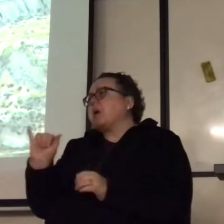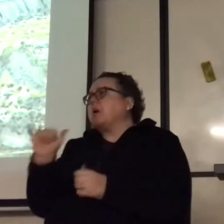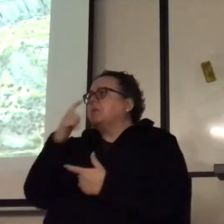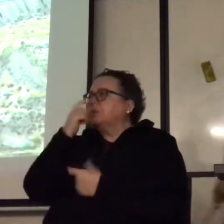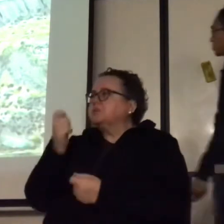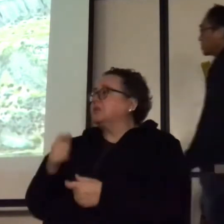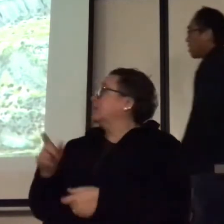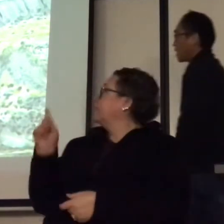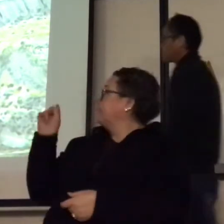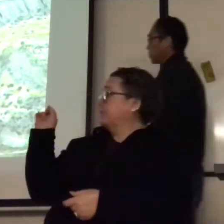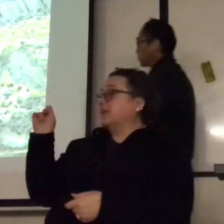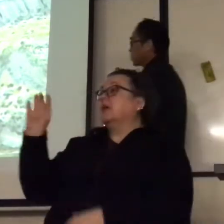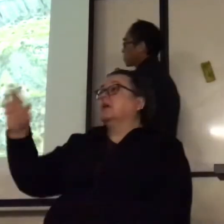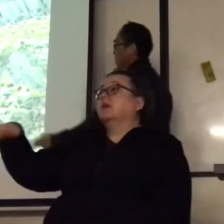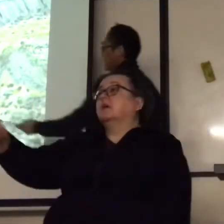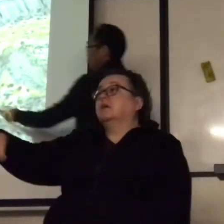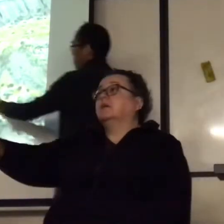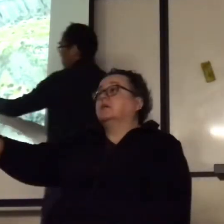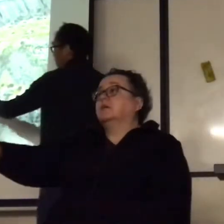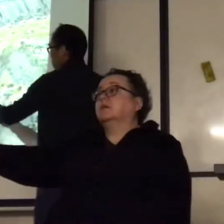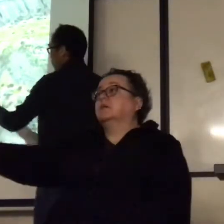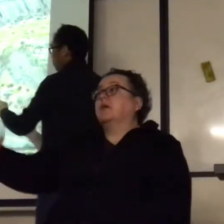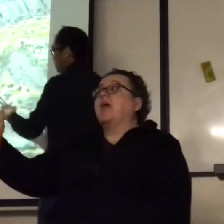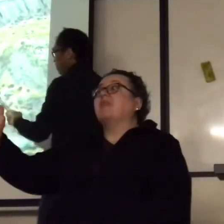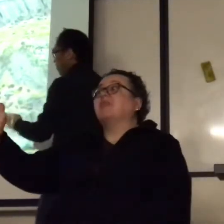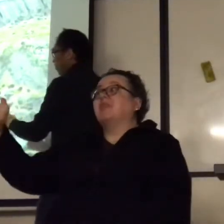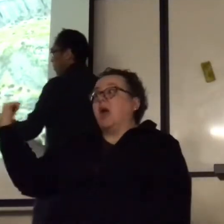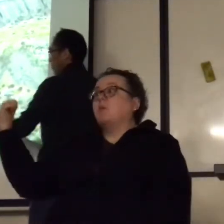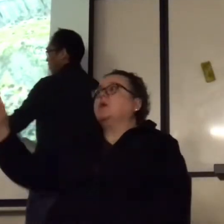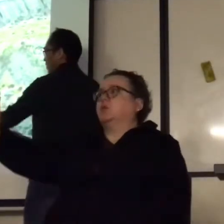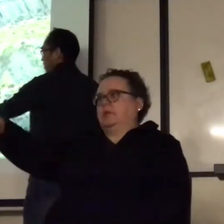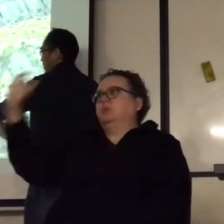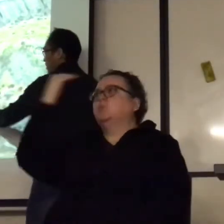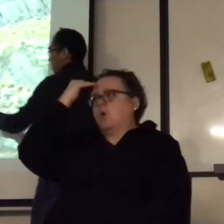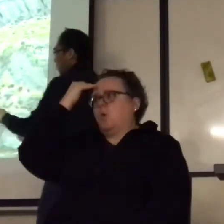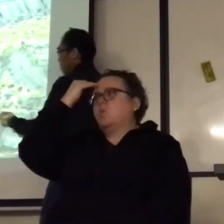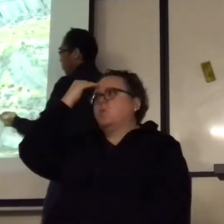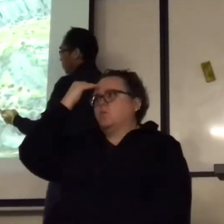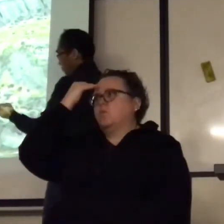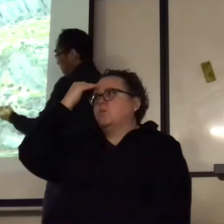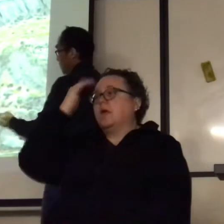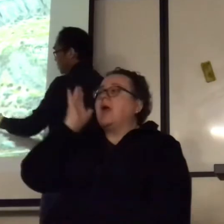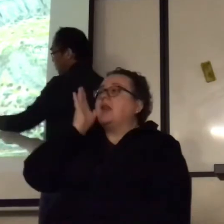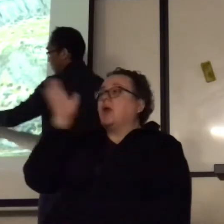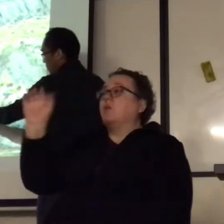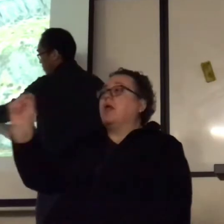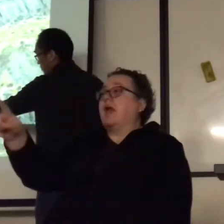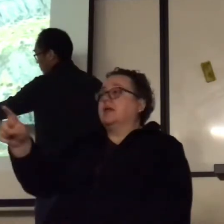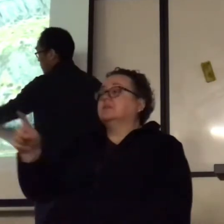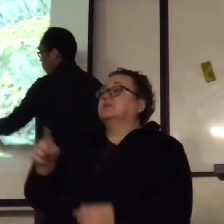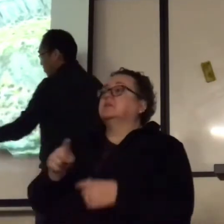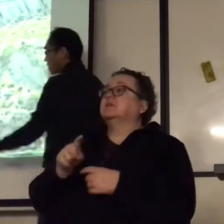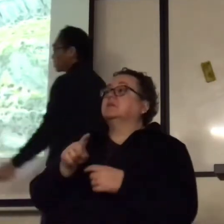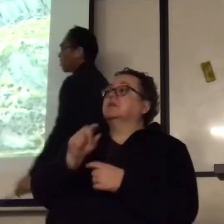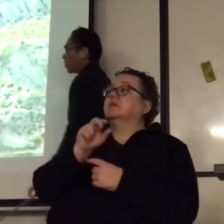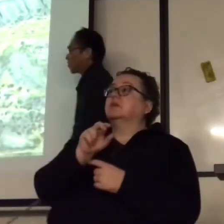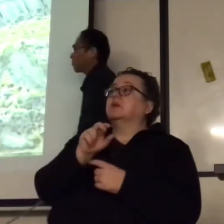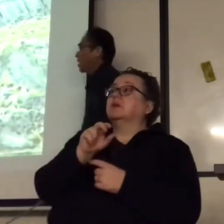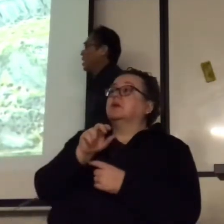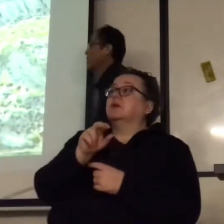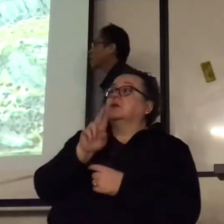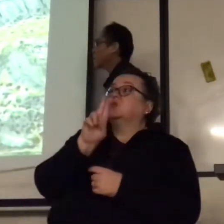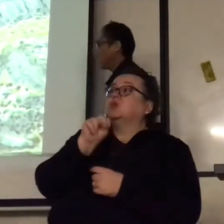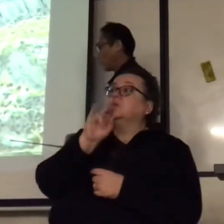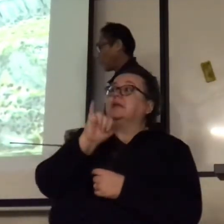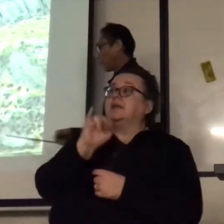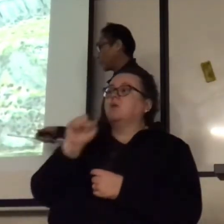One of the easier questions I'll ask you. Is this gland unicellular or multicellular? You see many cells, it's multicellular,